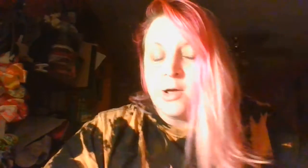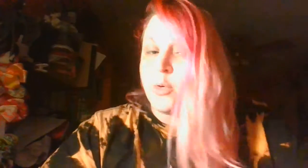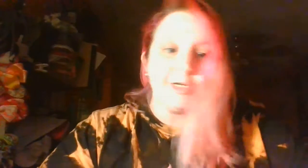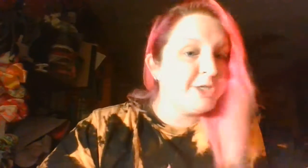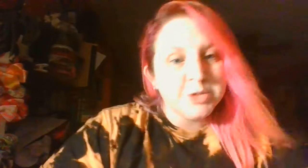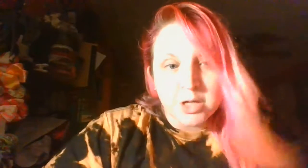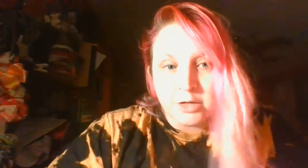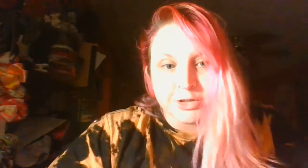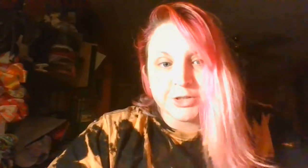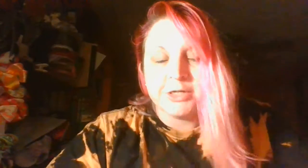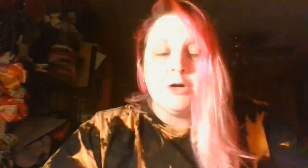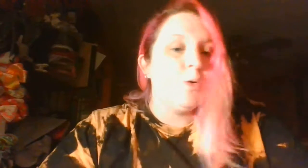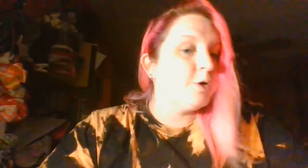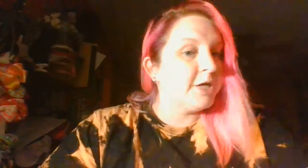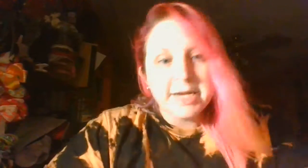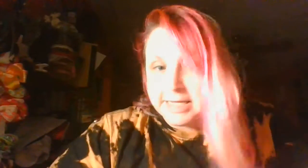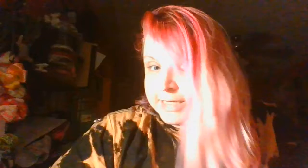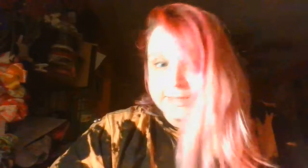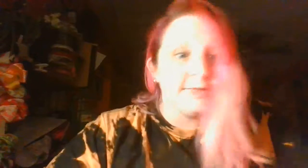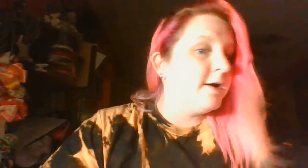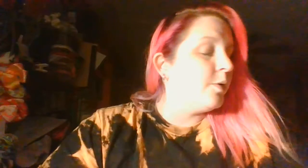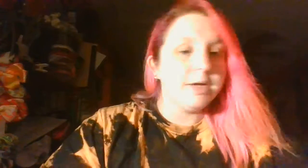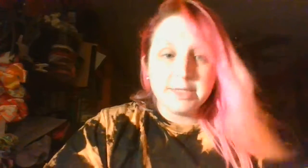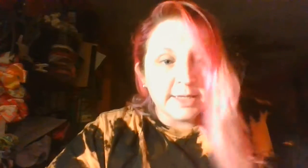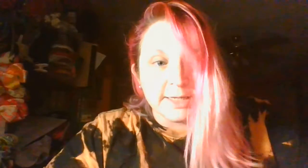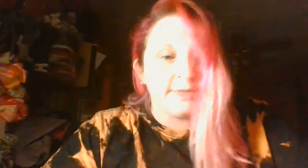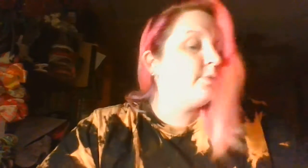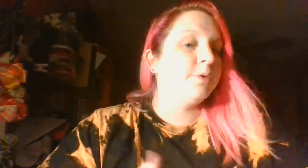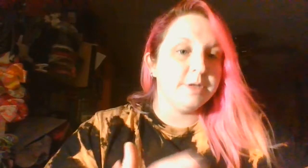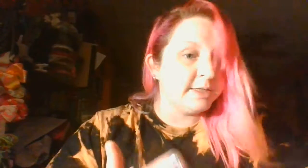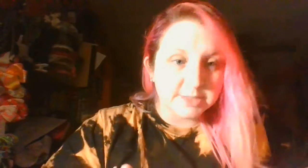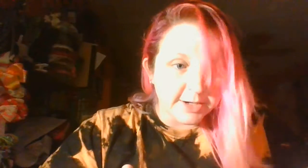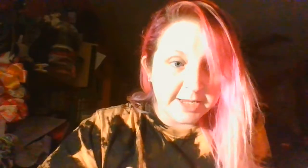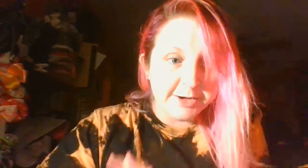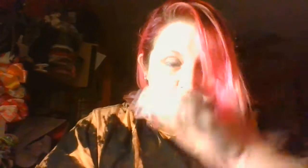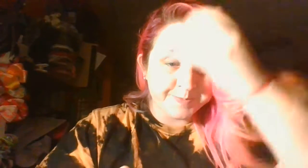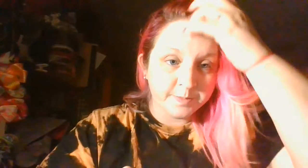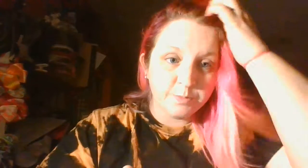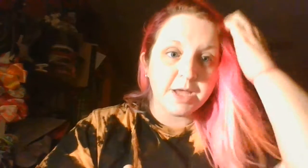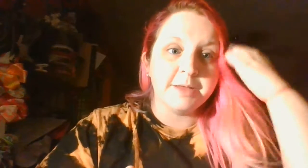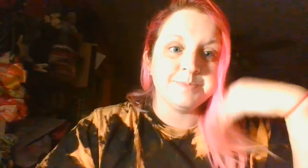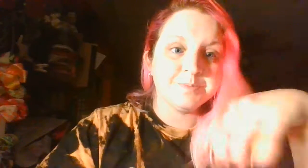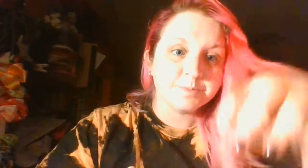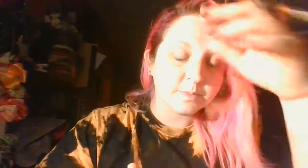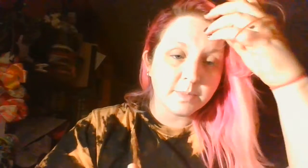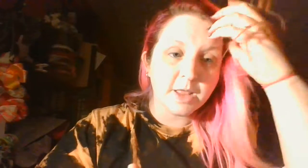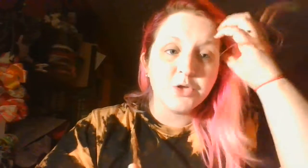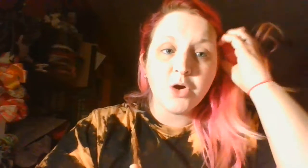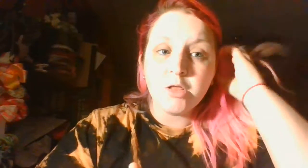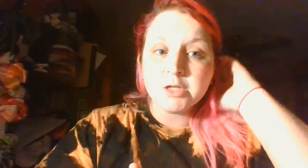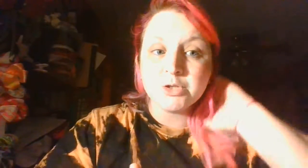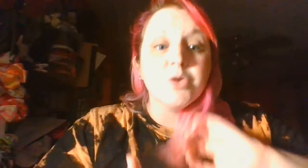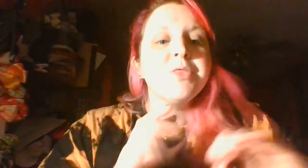or Egyptian culture, or Chinese, or Indian, or insert here. But the chronological order that